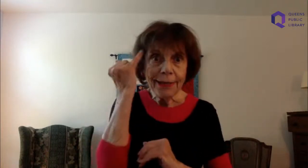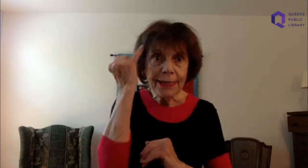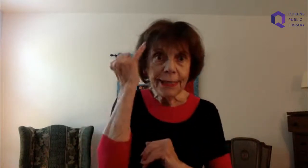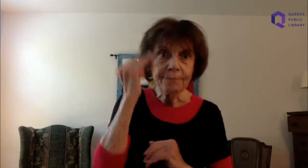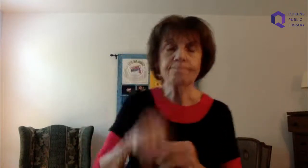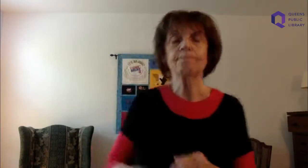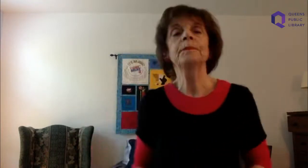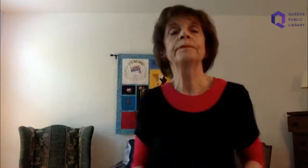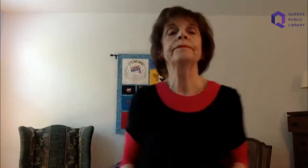idea.